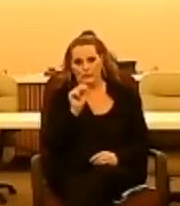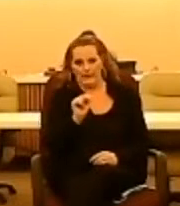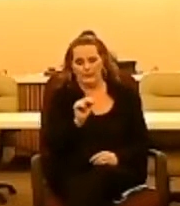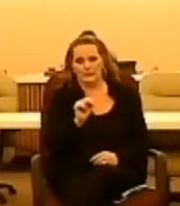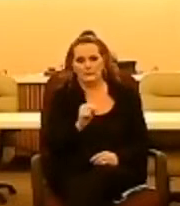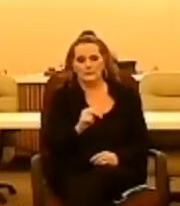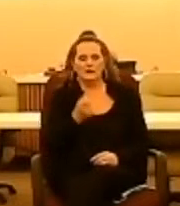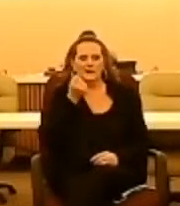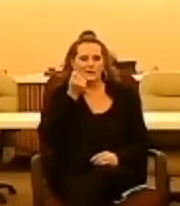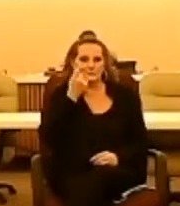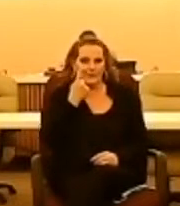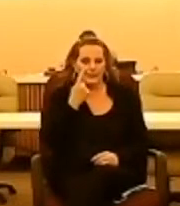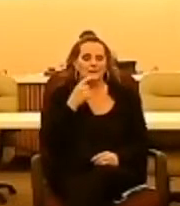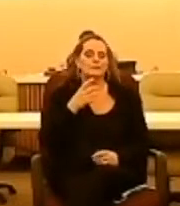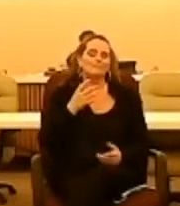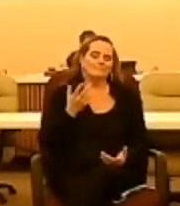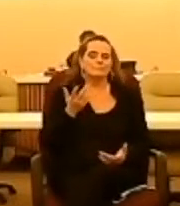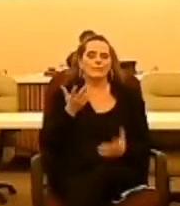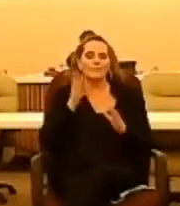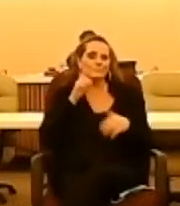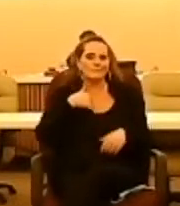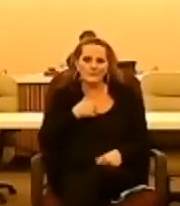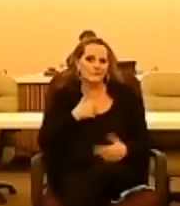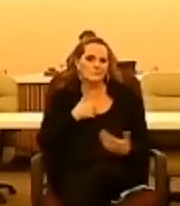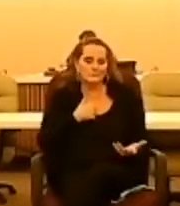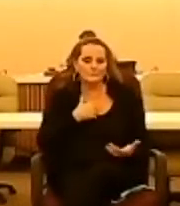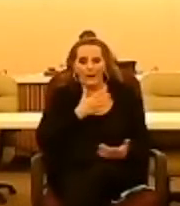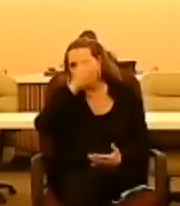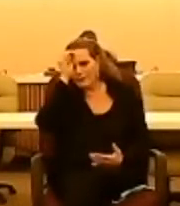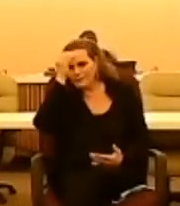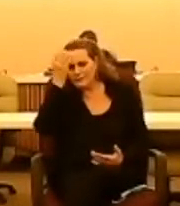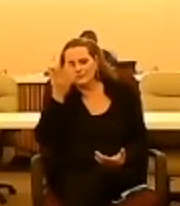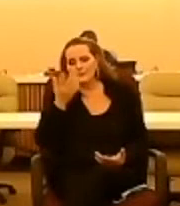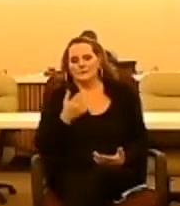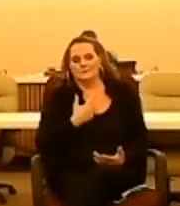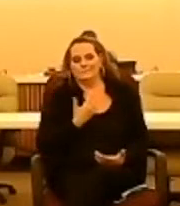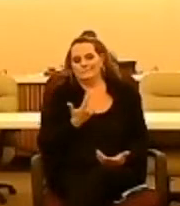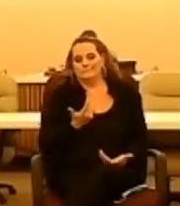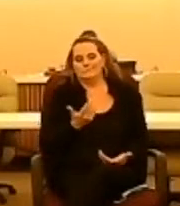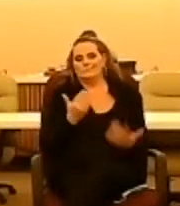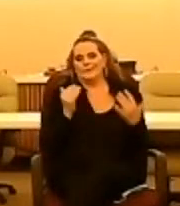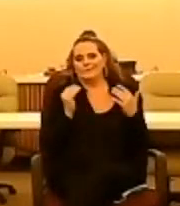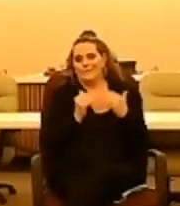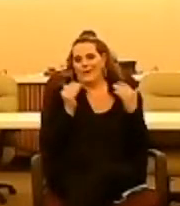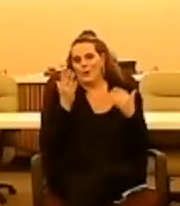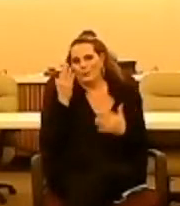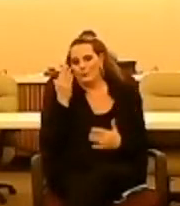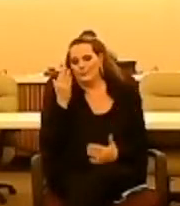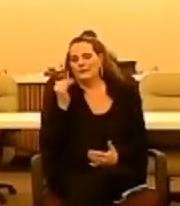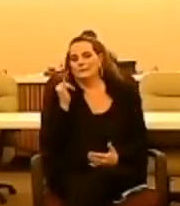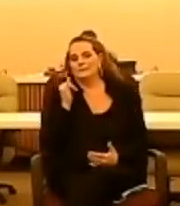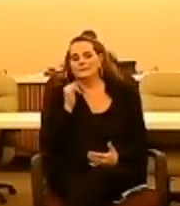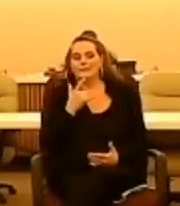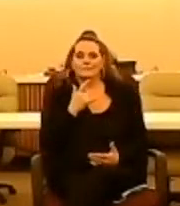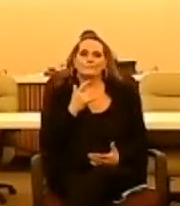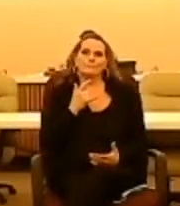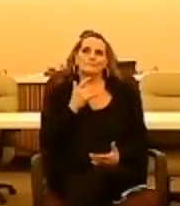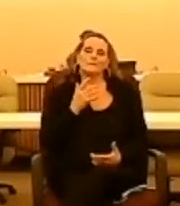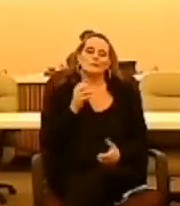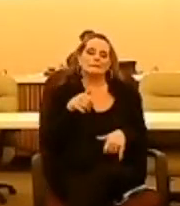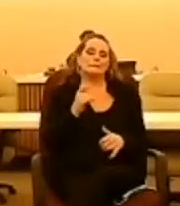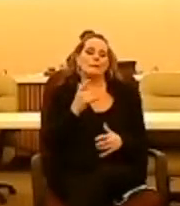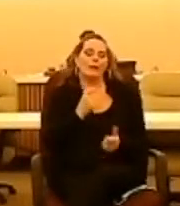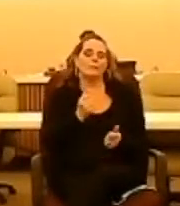It seems to me that it's only fair that there is still some number of years left on the